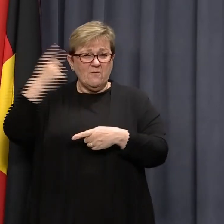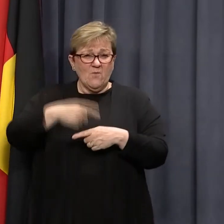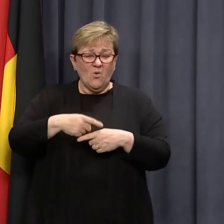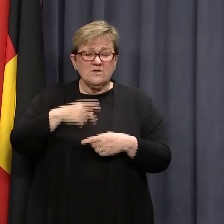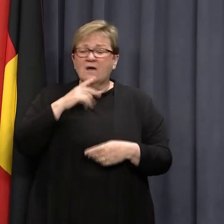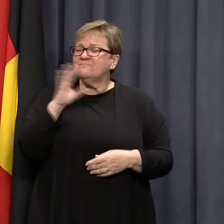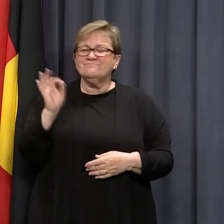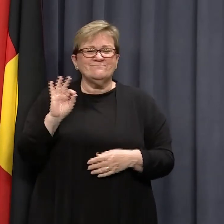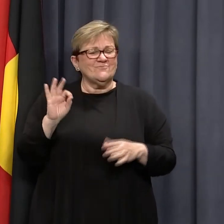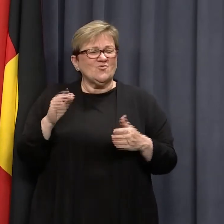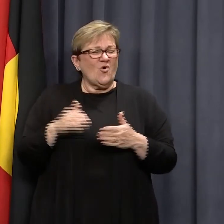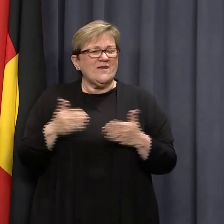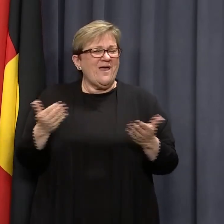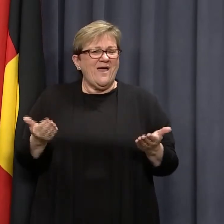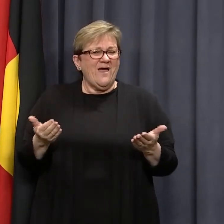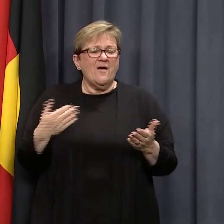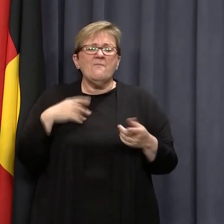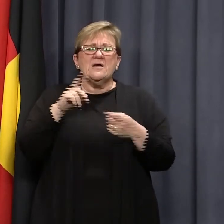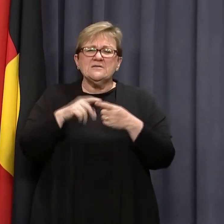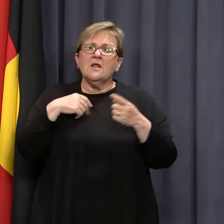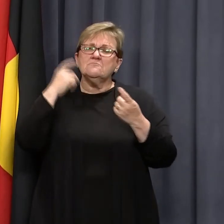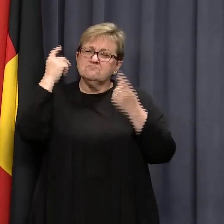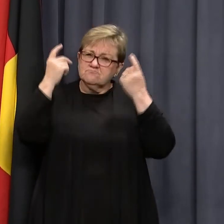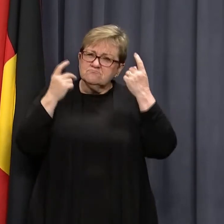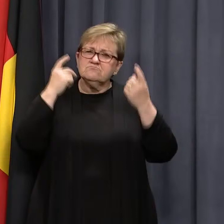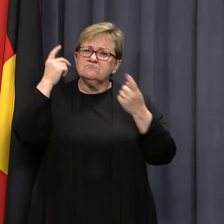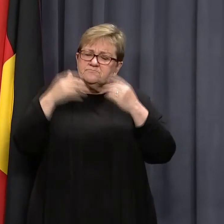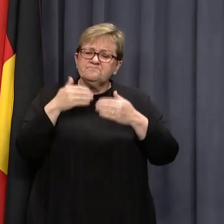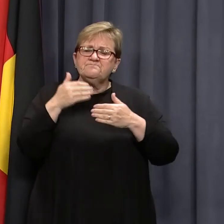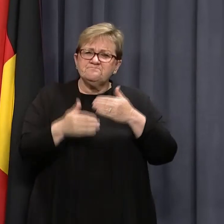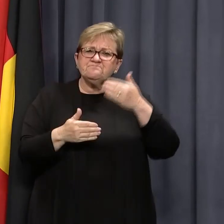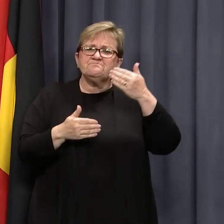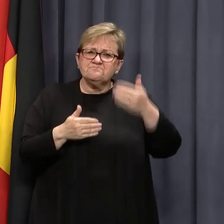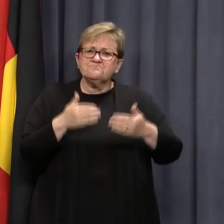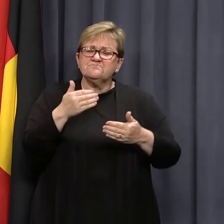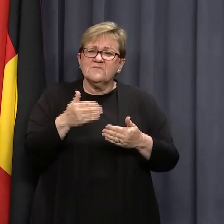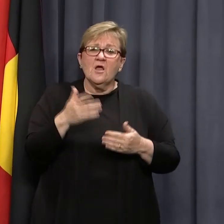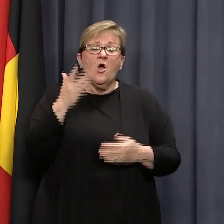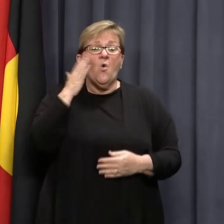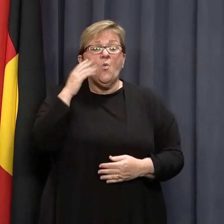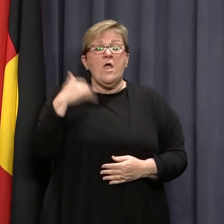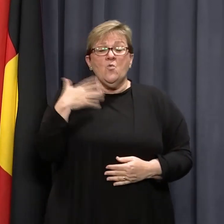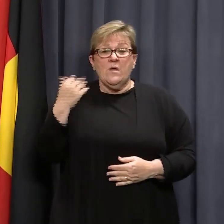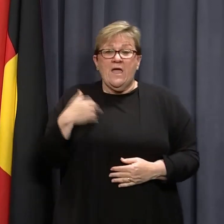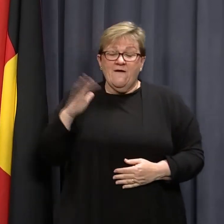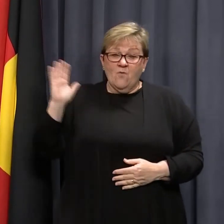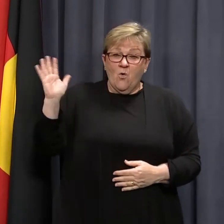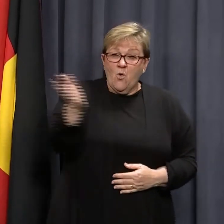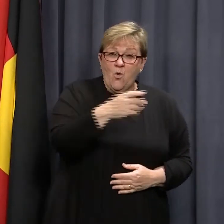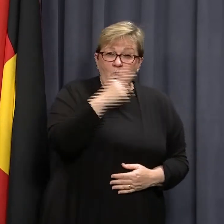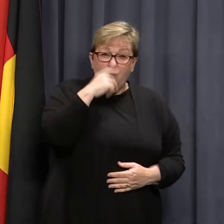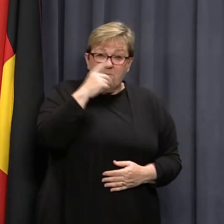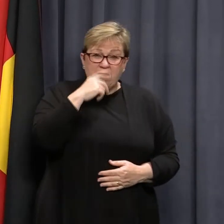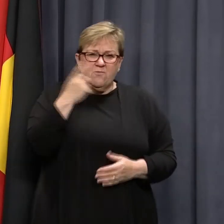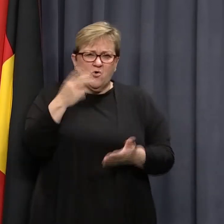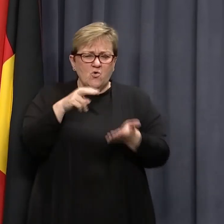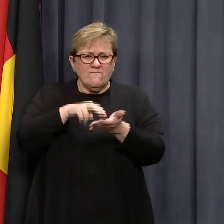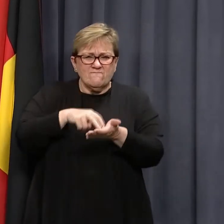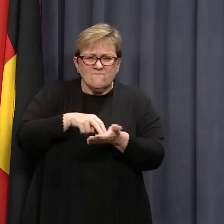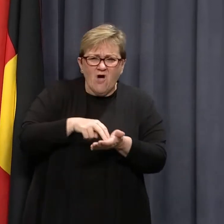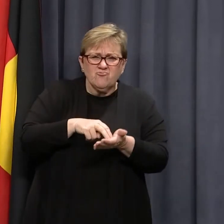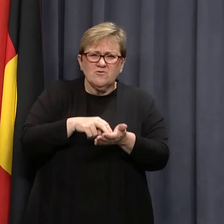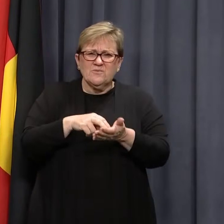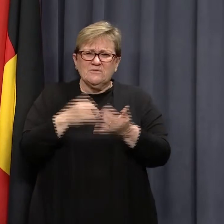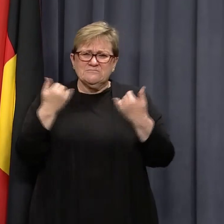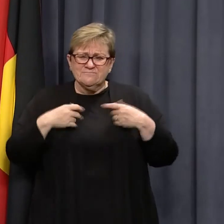at this stage, but we will consider it as we go through a different stage. Once we get all of the population that's vulnerable vaccinated,